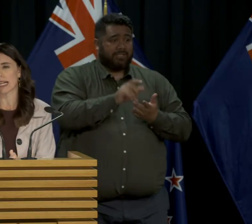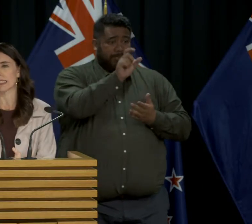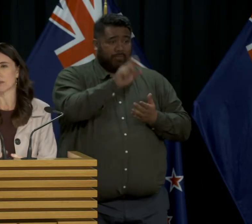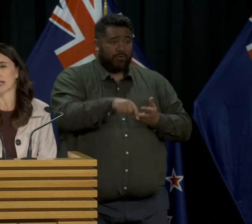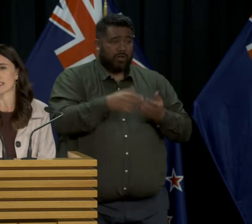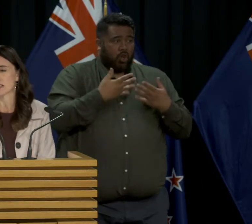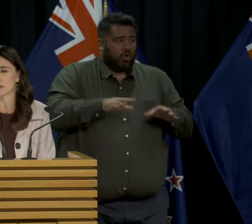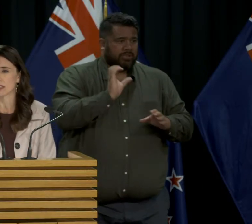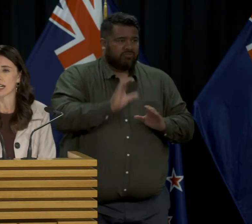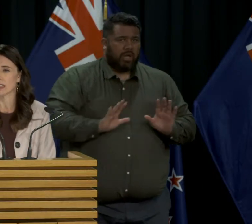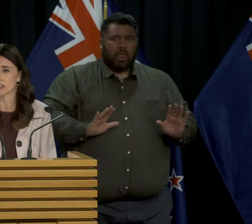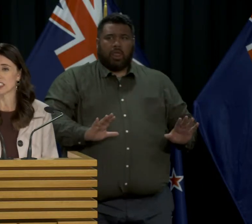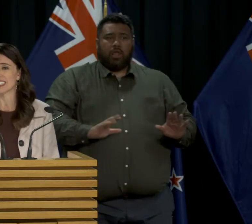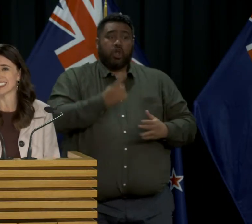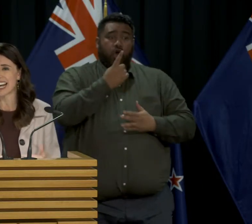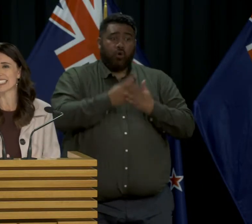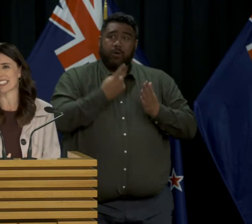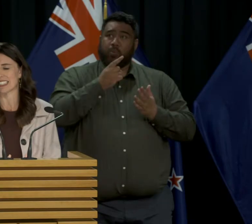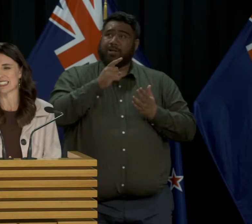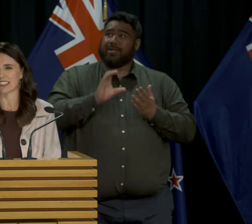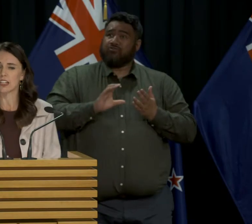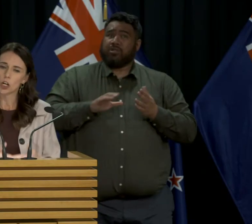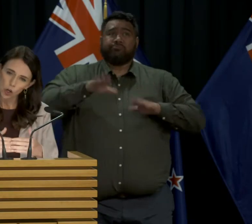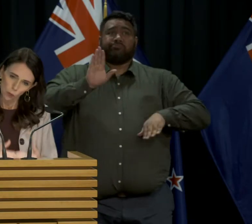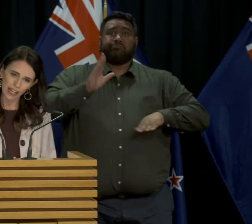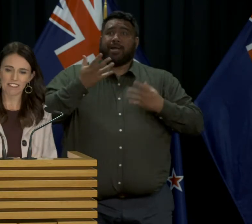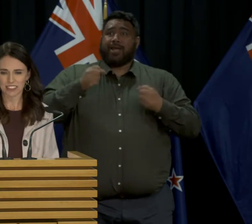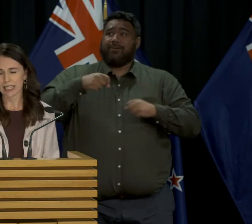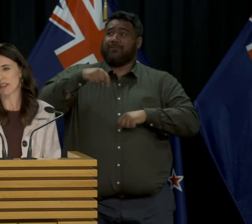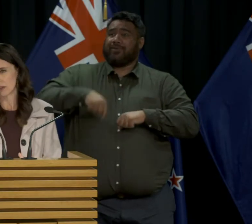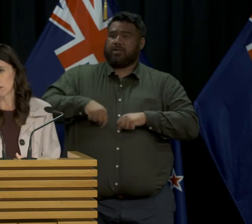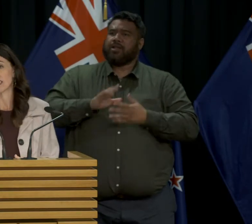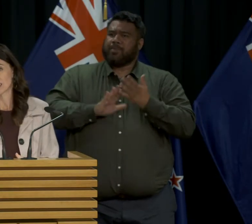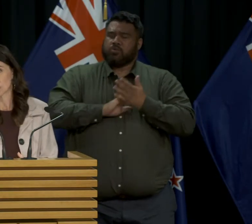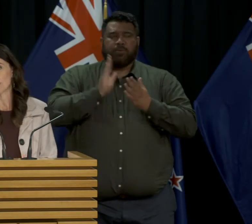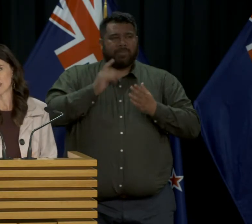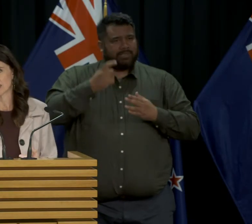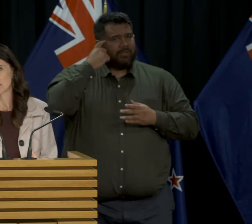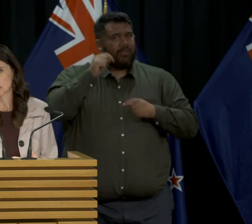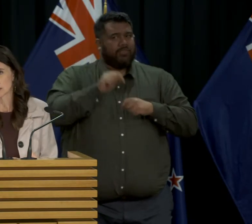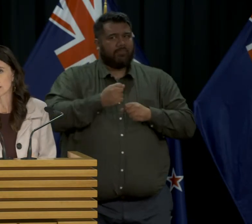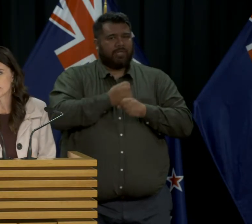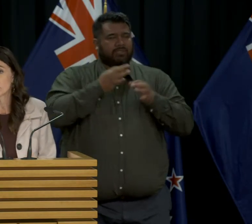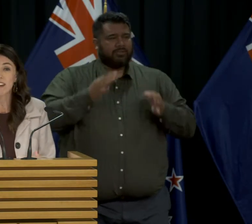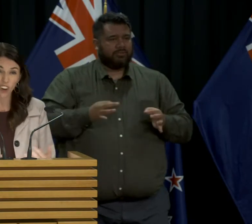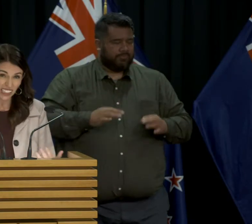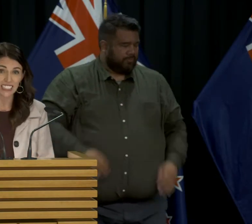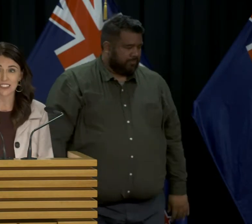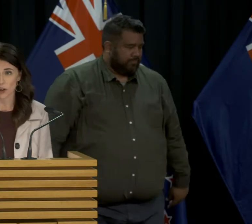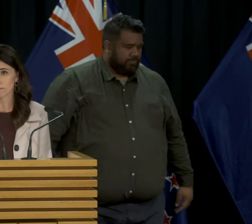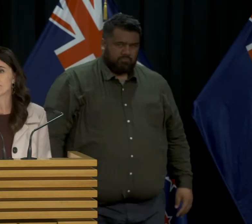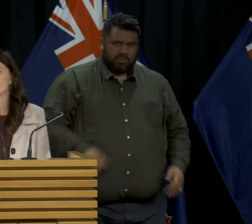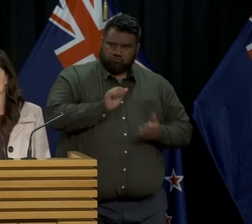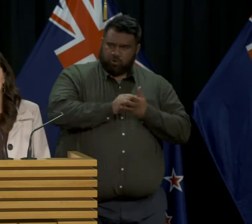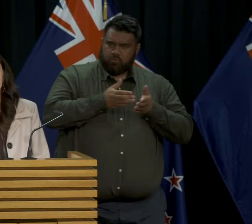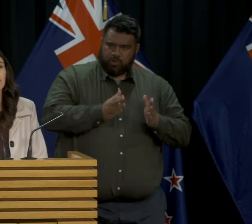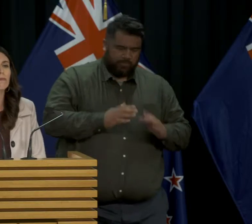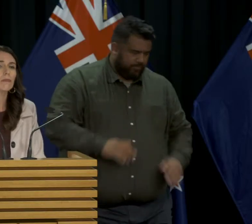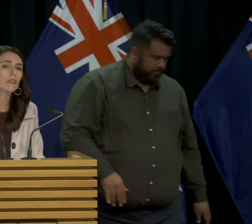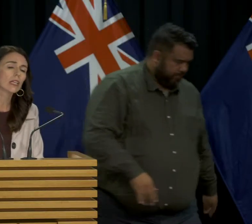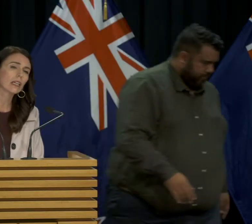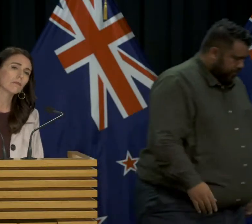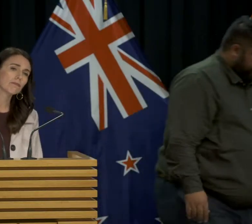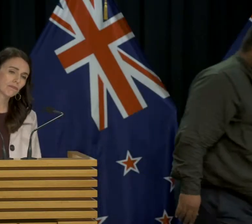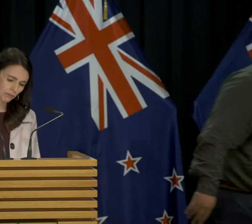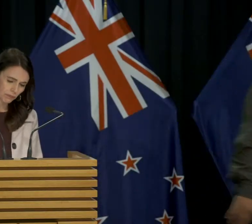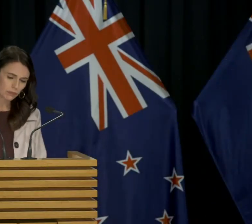legal place someone has to reside is New Zealand as a citizen, we have to keep that in mind in all of our decisions. And rightly so. From the